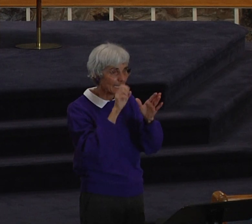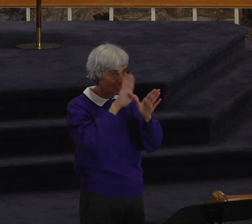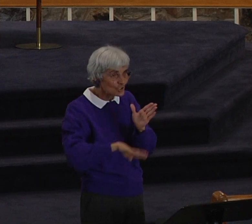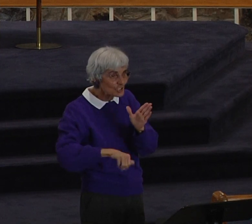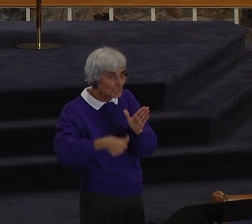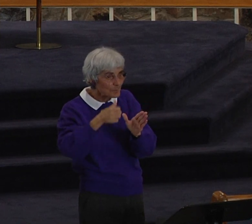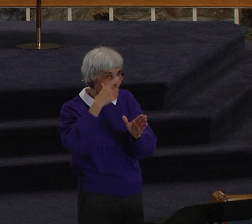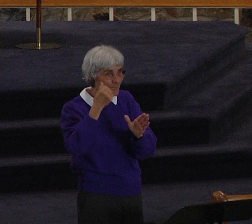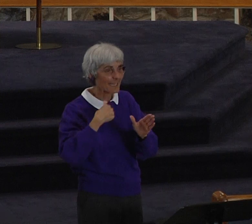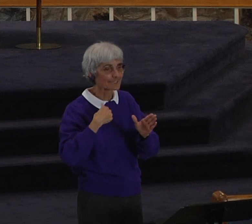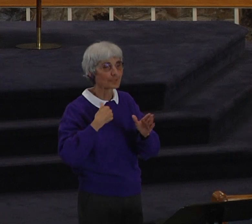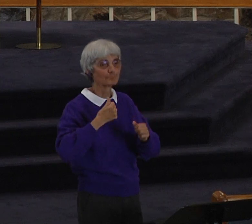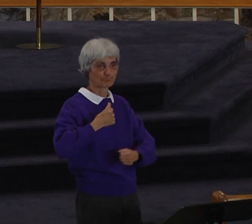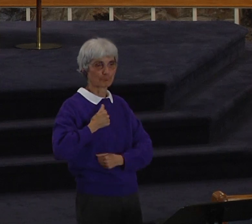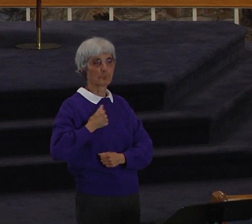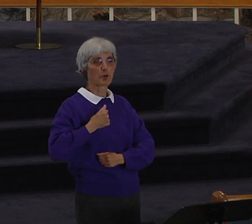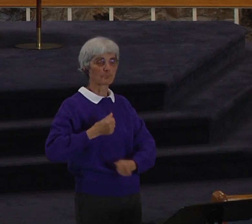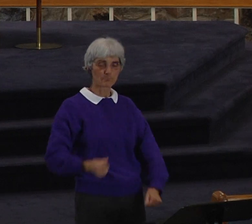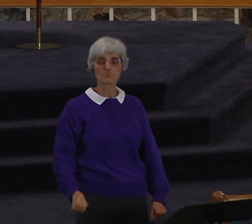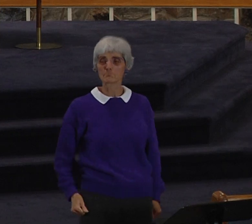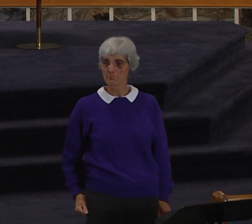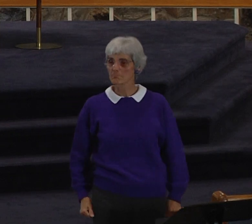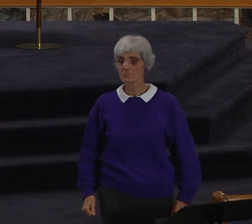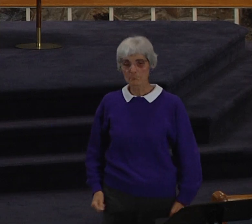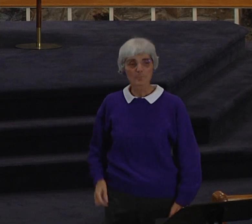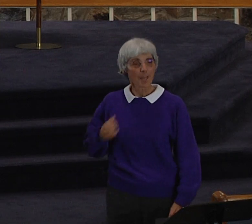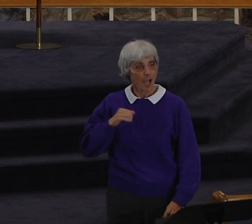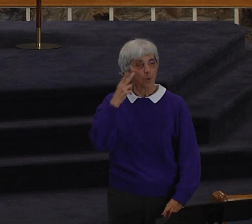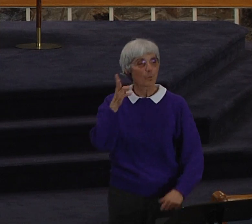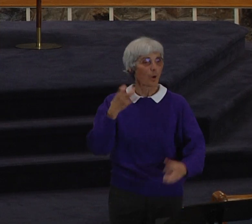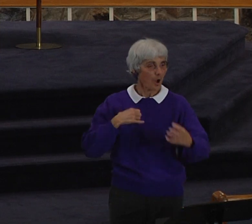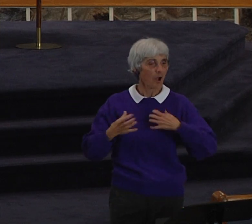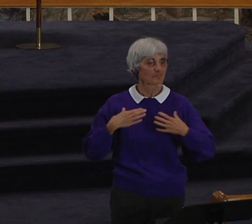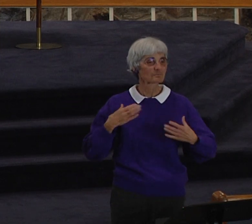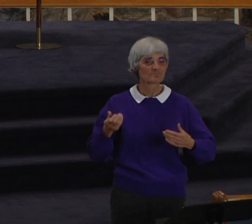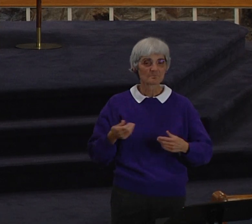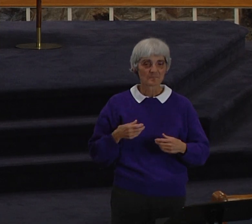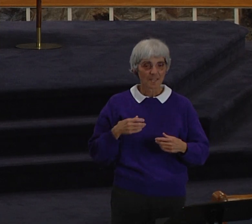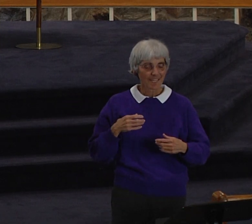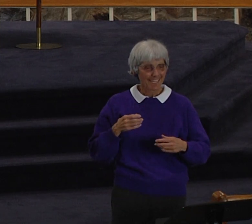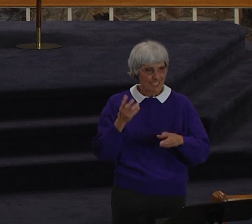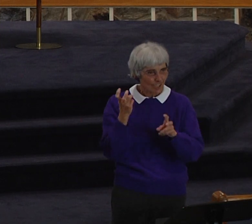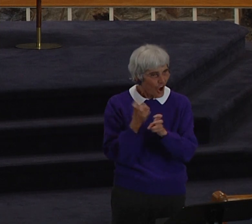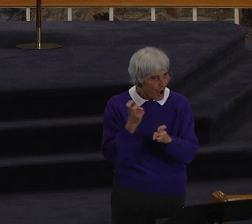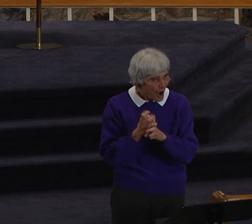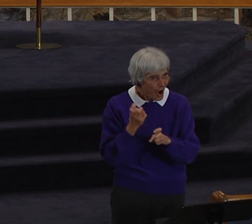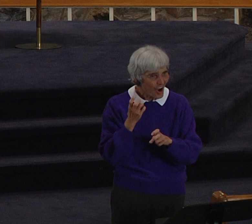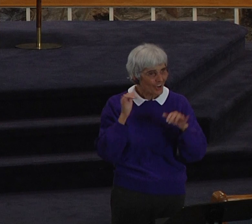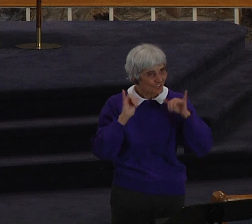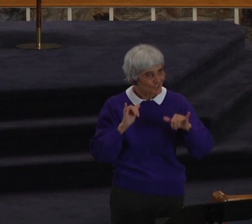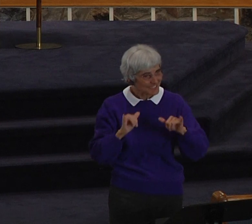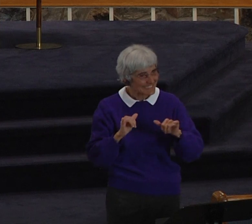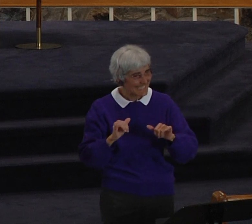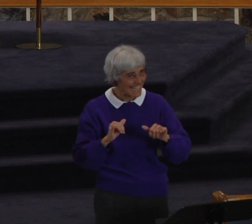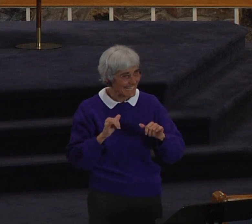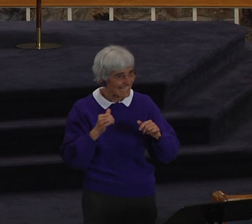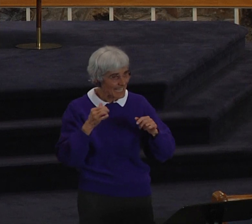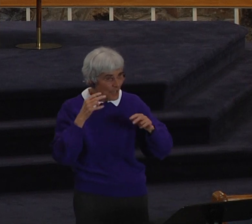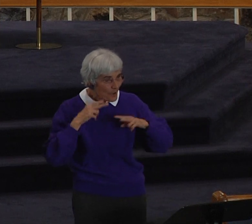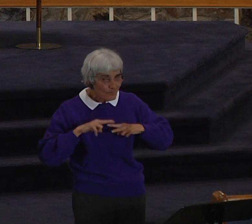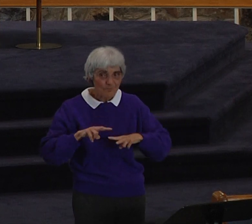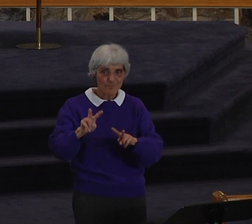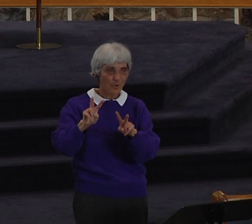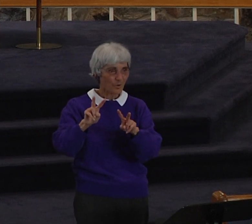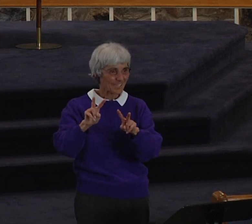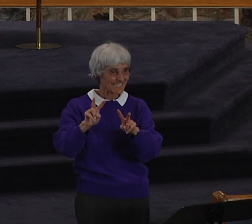It is difficult to maintain a position of selfless service because everything we do in